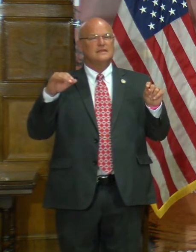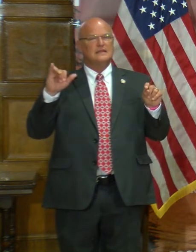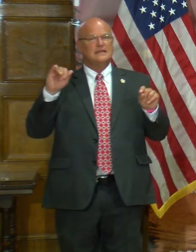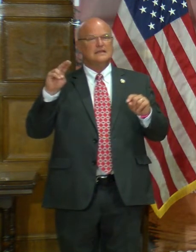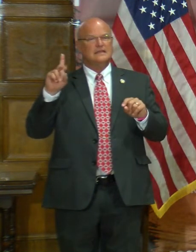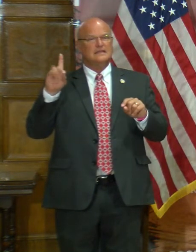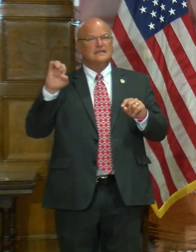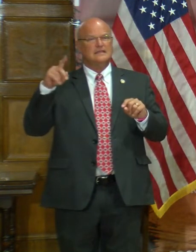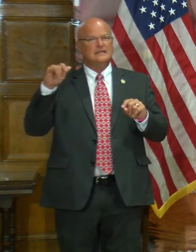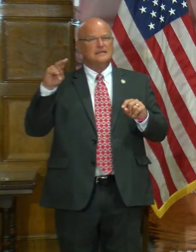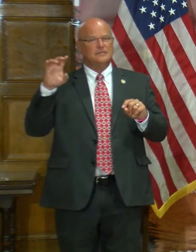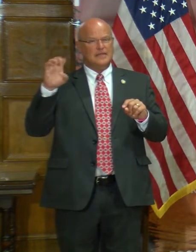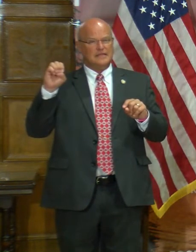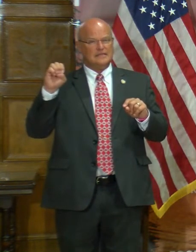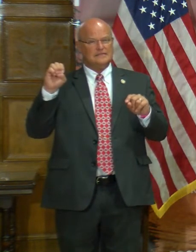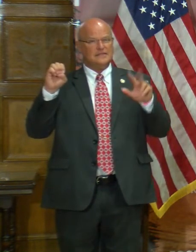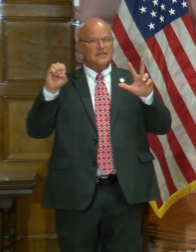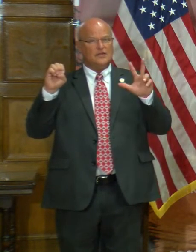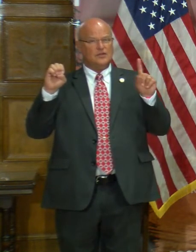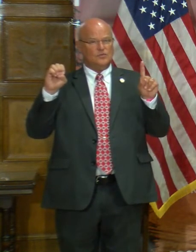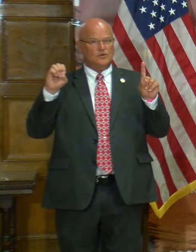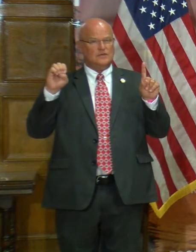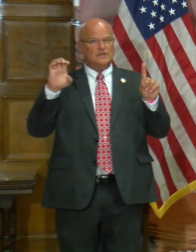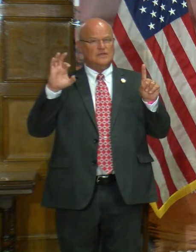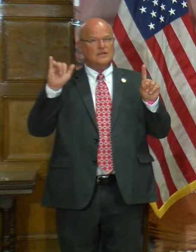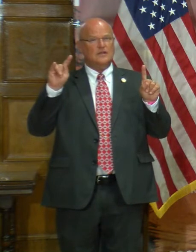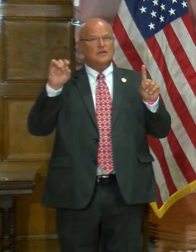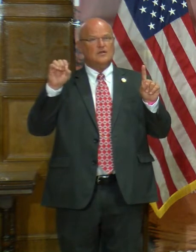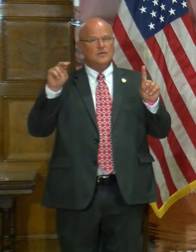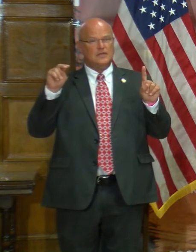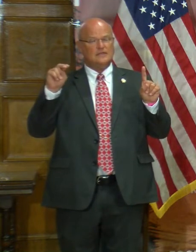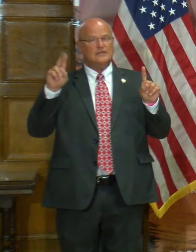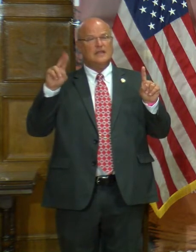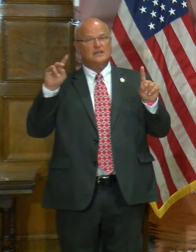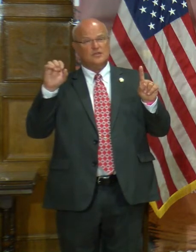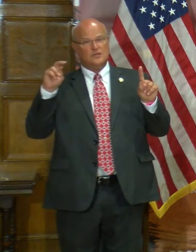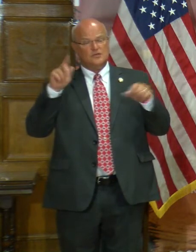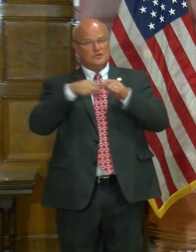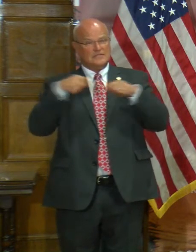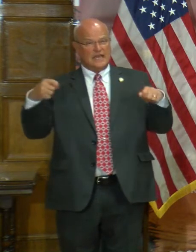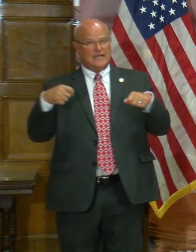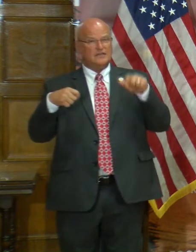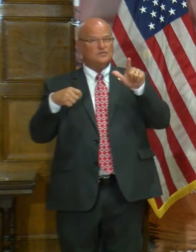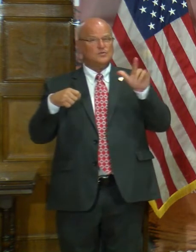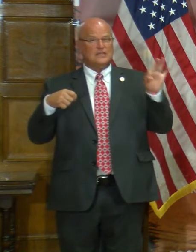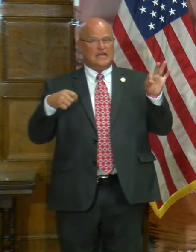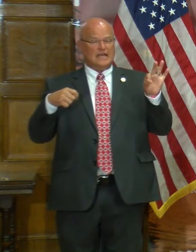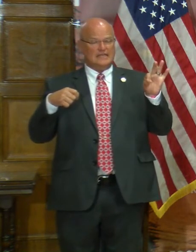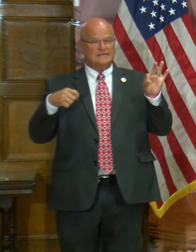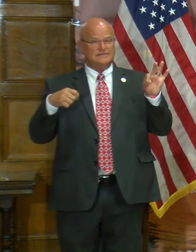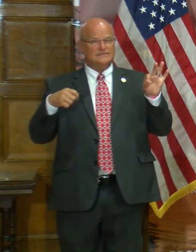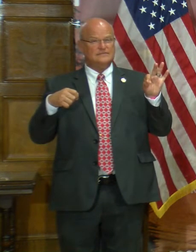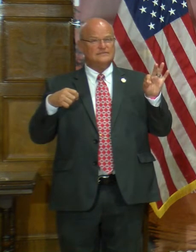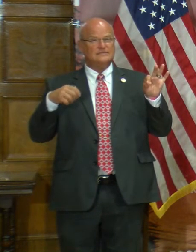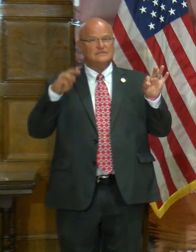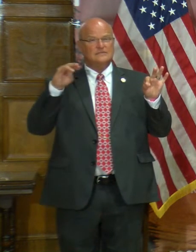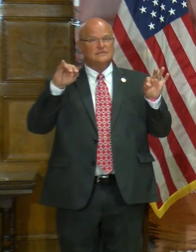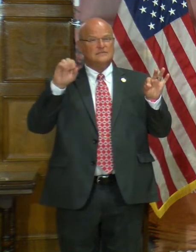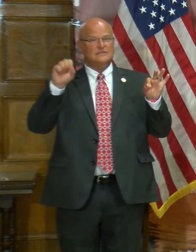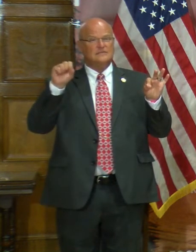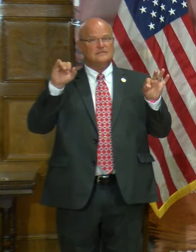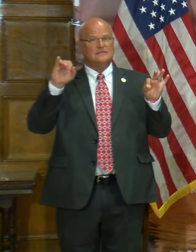Independence County with 31. Crittenden and Union are tied with 29 each.